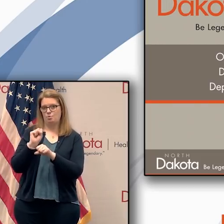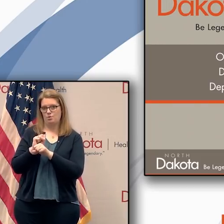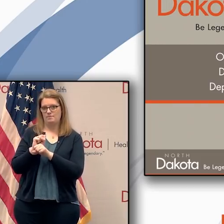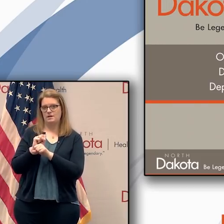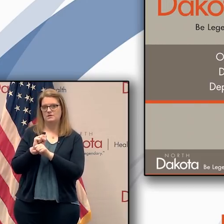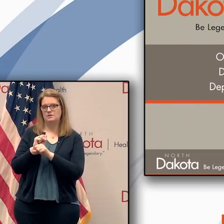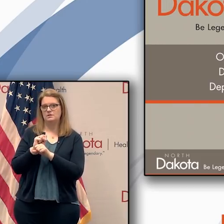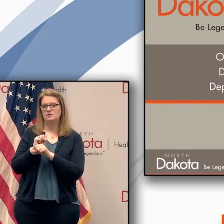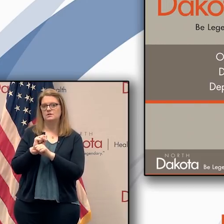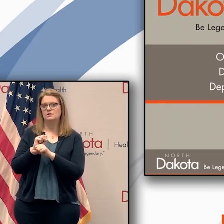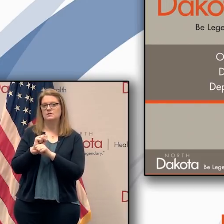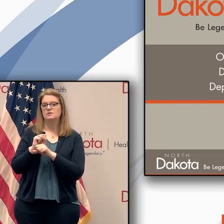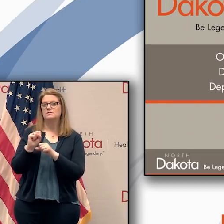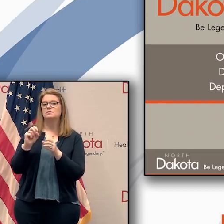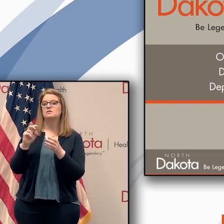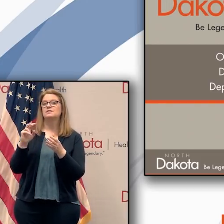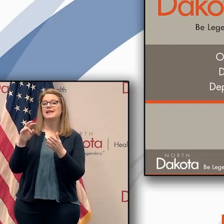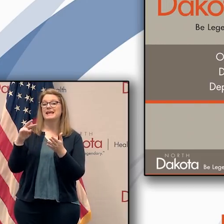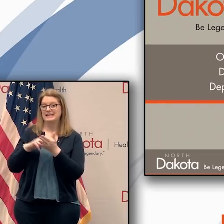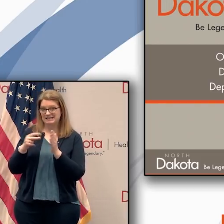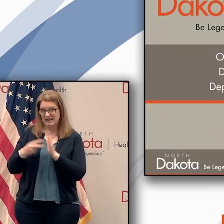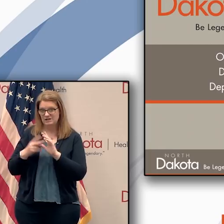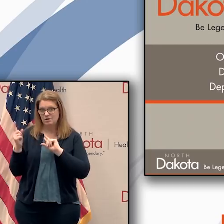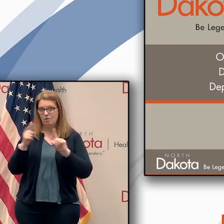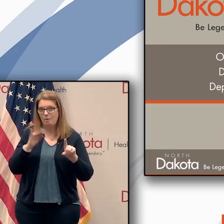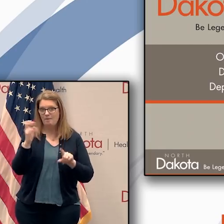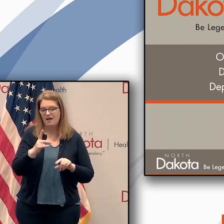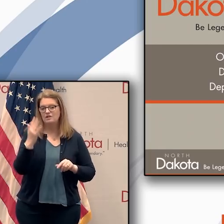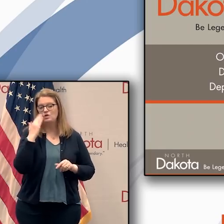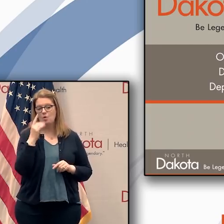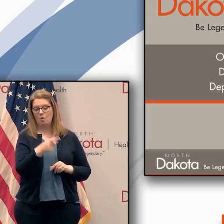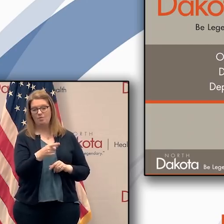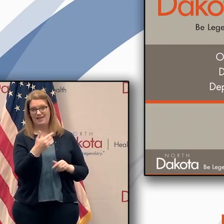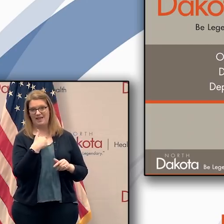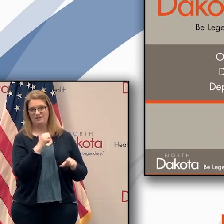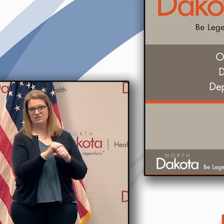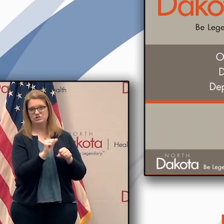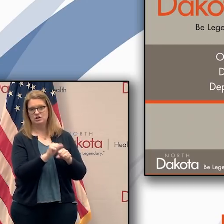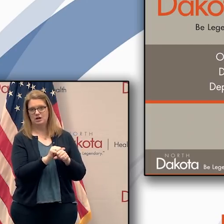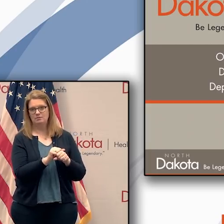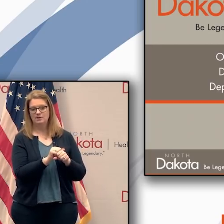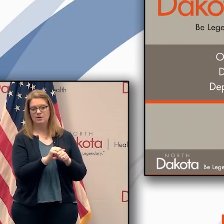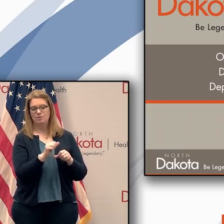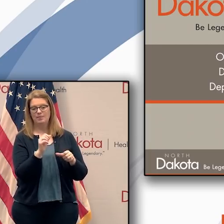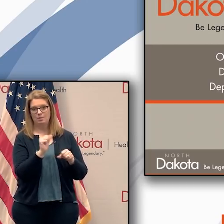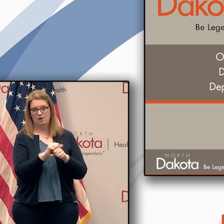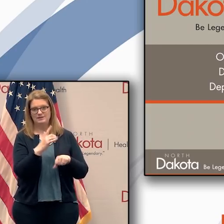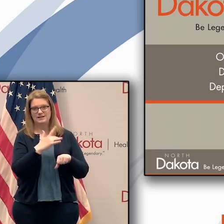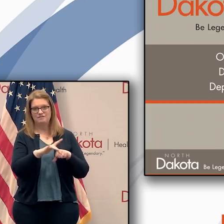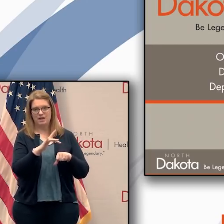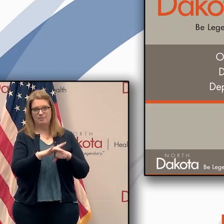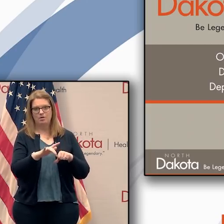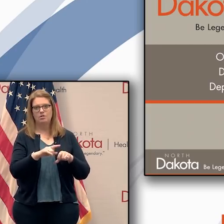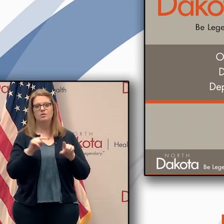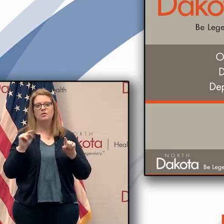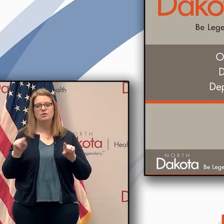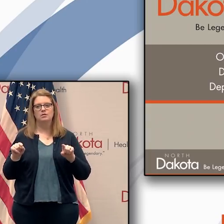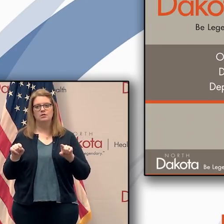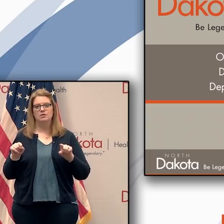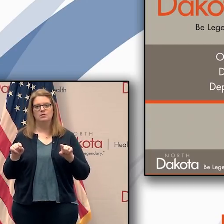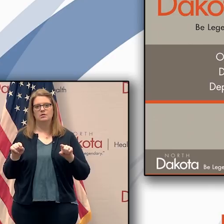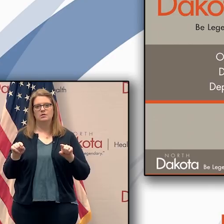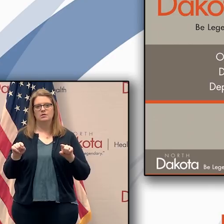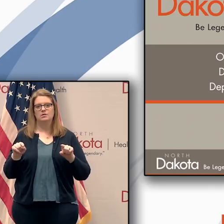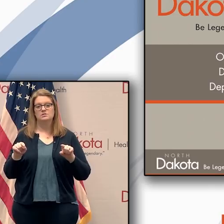means they intend to go back to the employer, they know they have a job there, when the work is there, it's at that point that they become